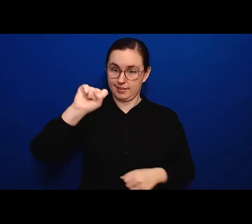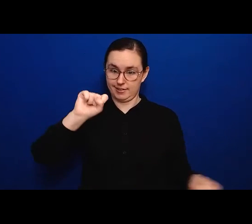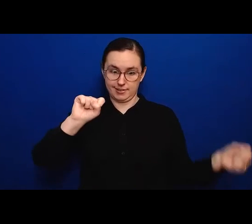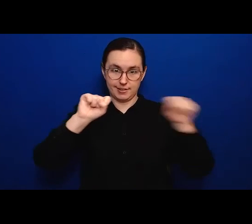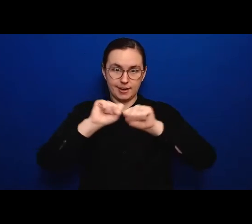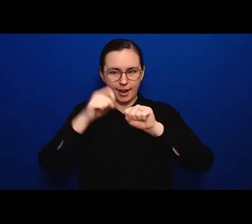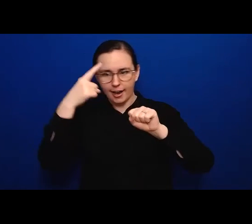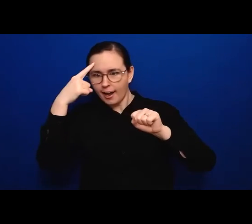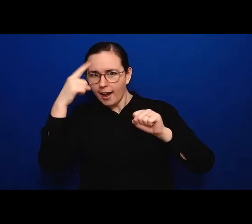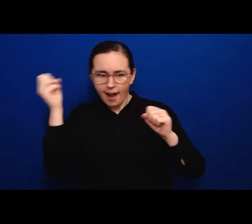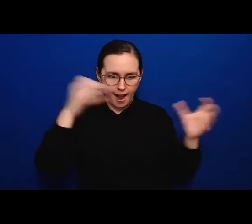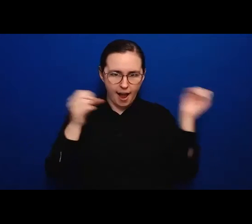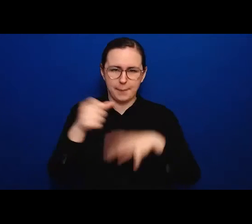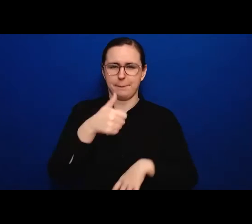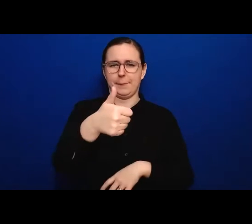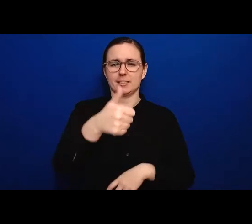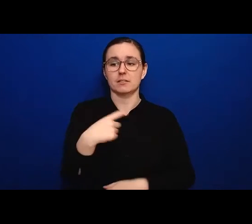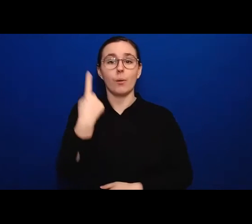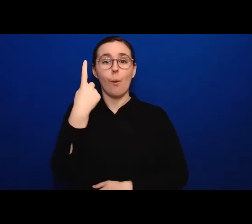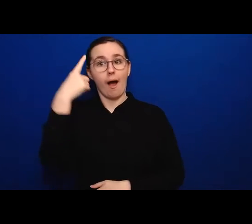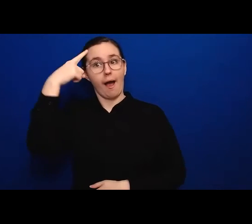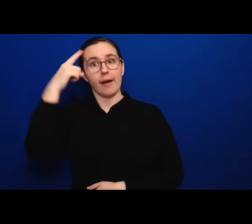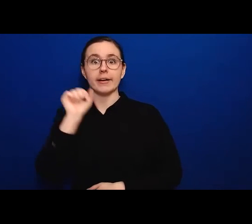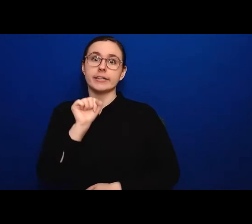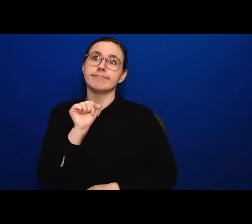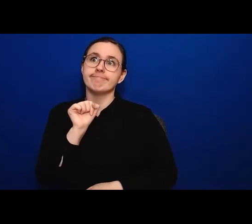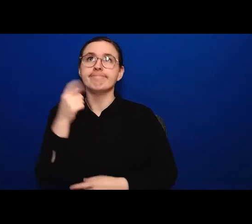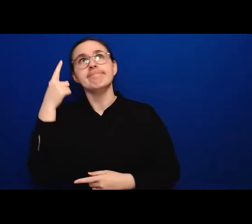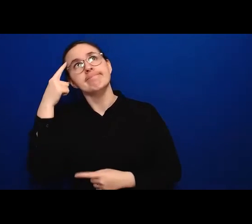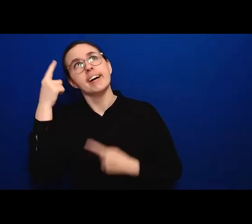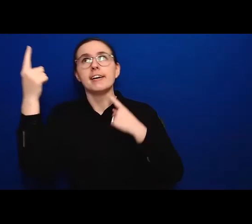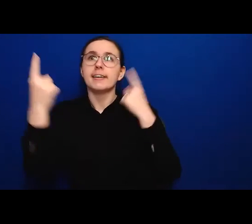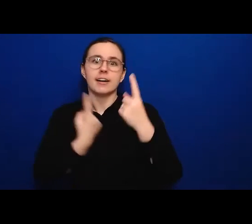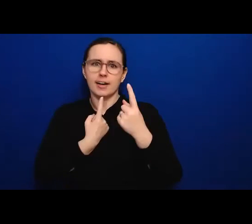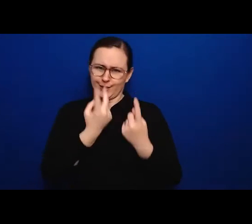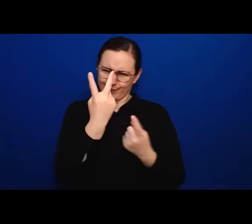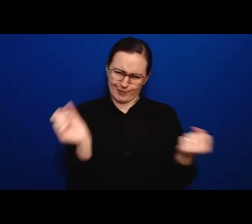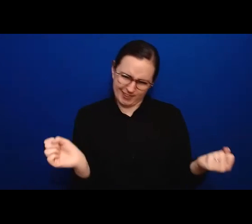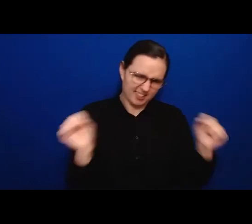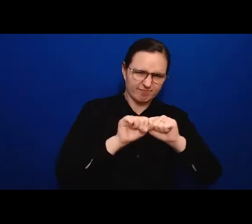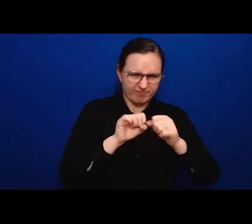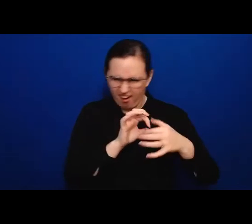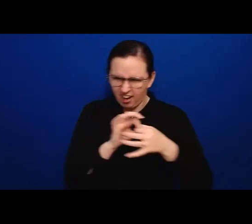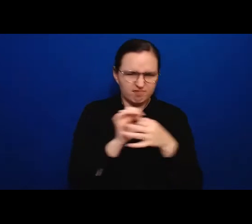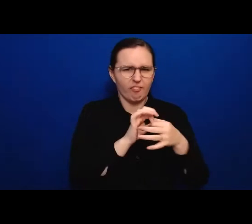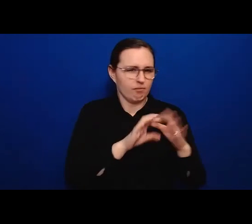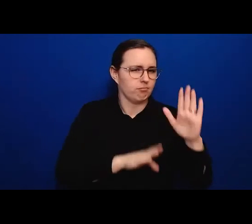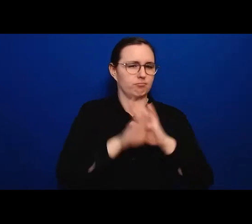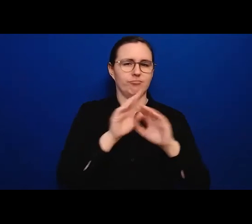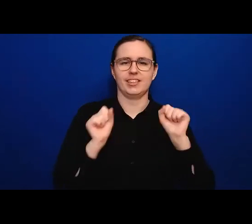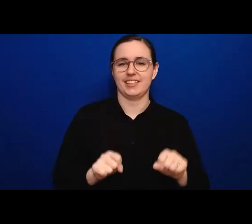teamwork is important, and teamwork not only among youth with disabilities, but among people with